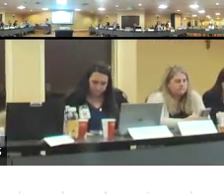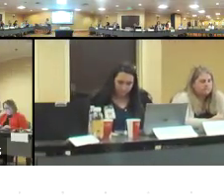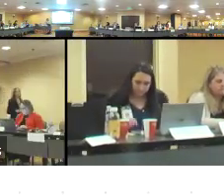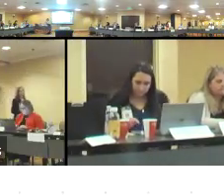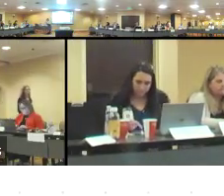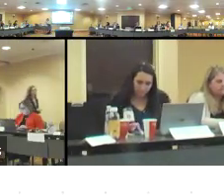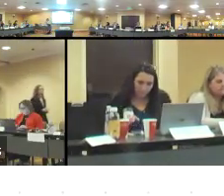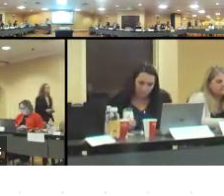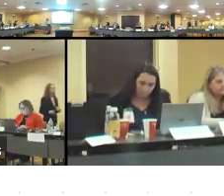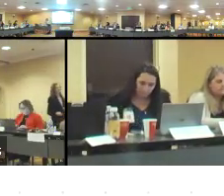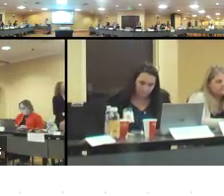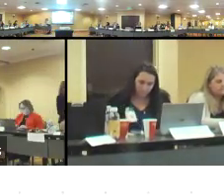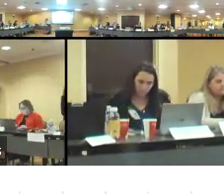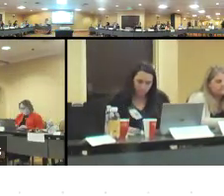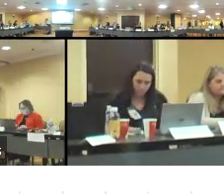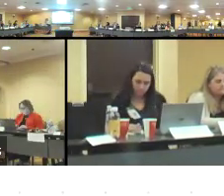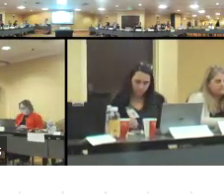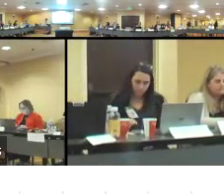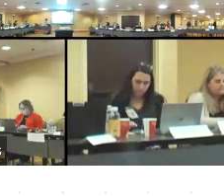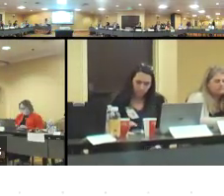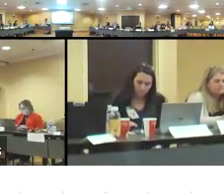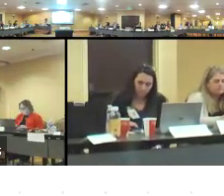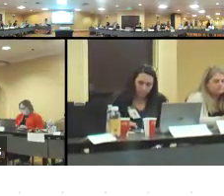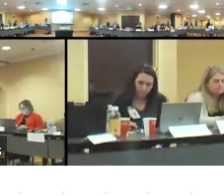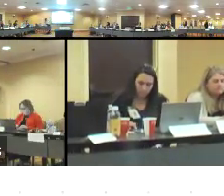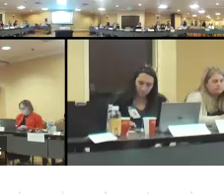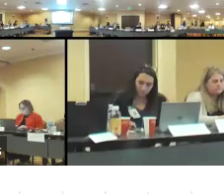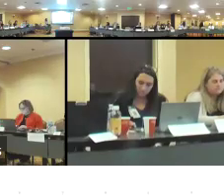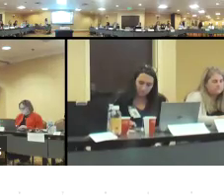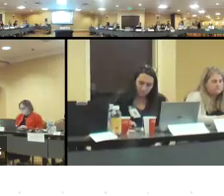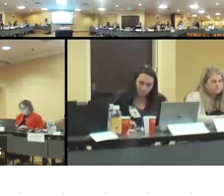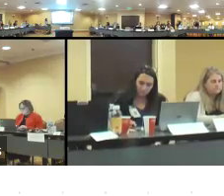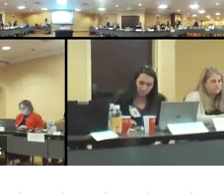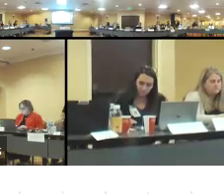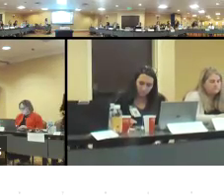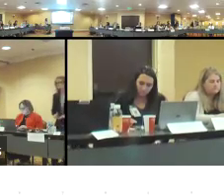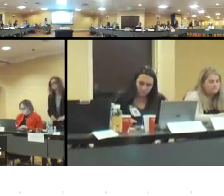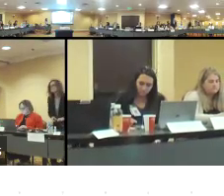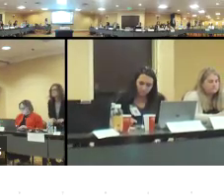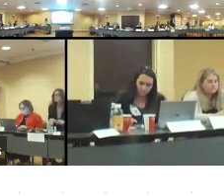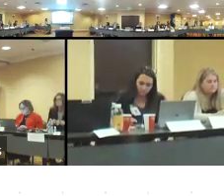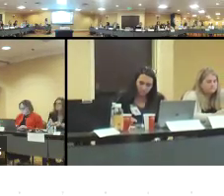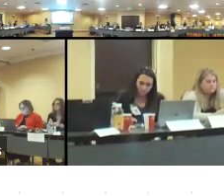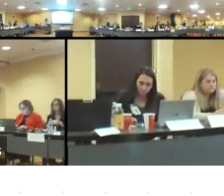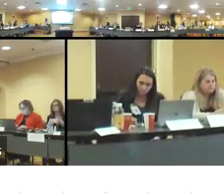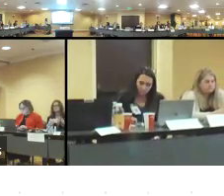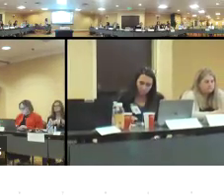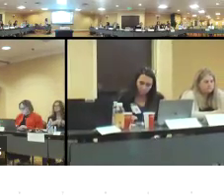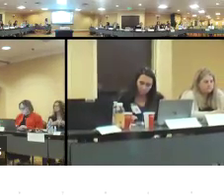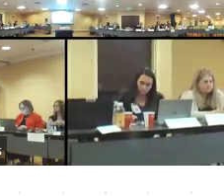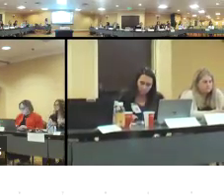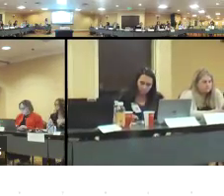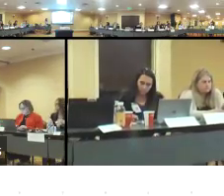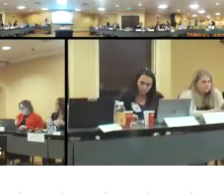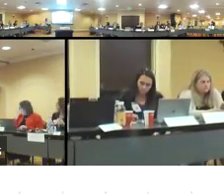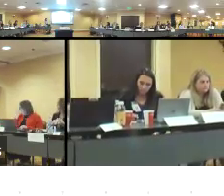I'm going to cue this up for you. I'm actually going to ask, because we actually tried to show your Zoom board in the room and invite people to come read it, but